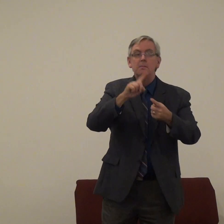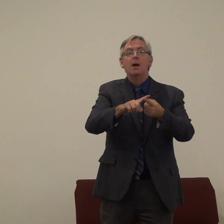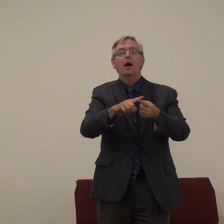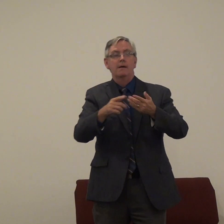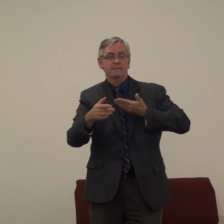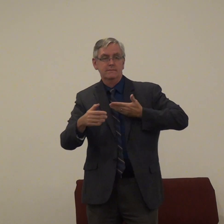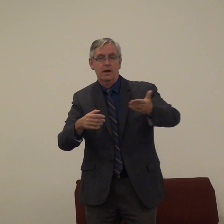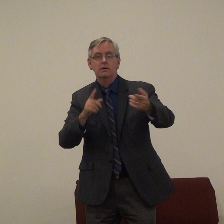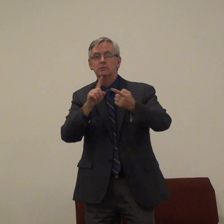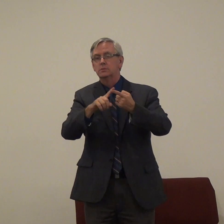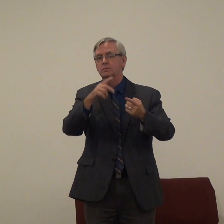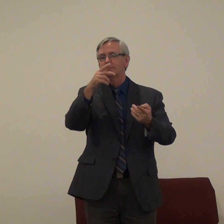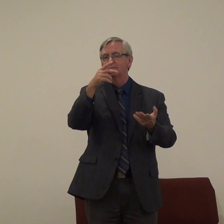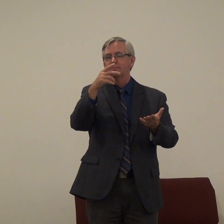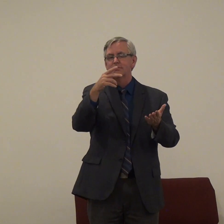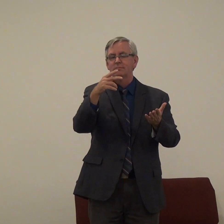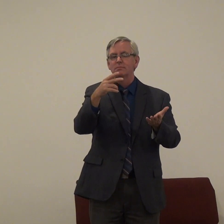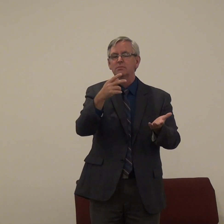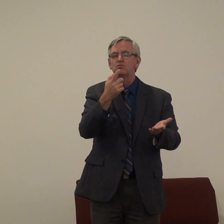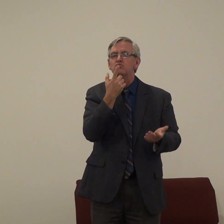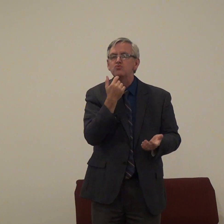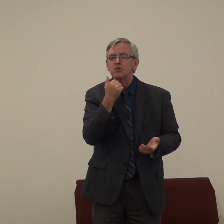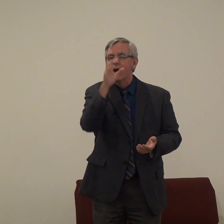And we started passing out tracts, and